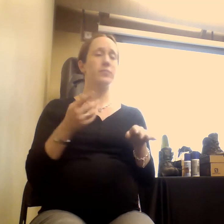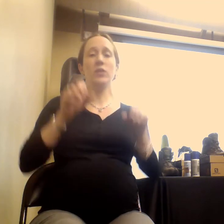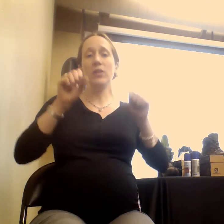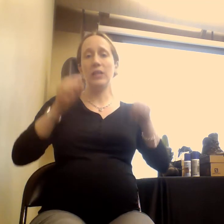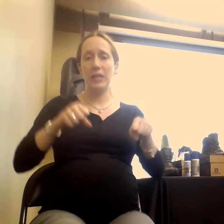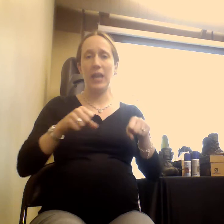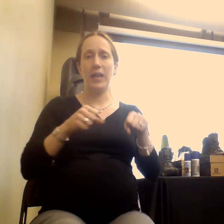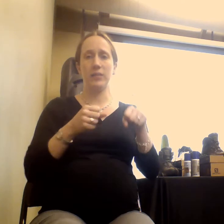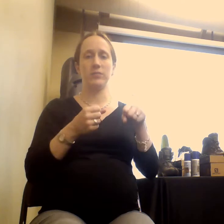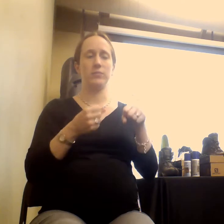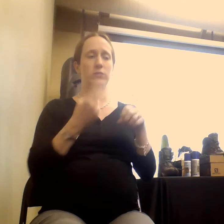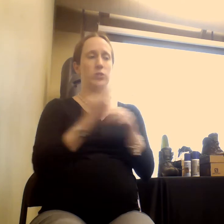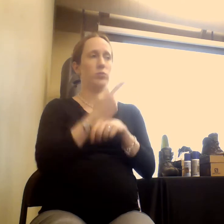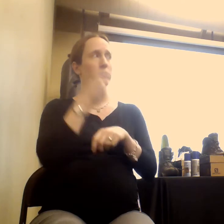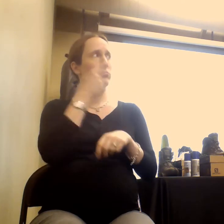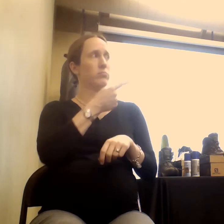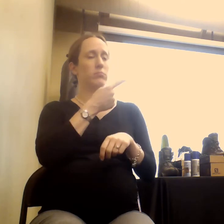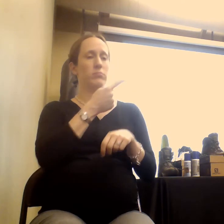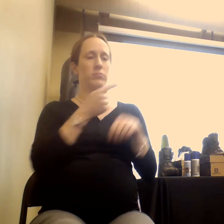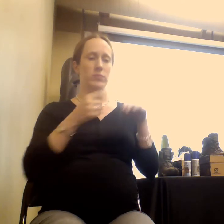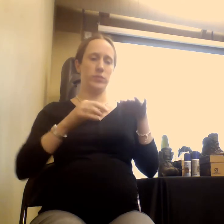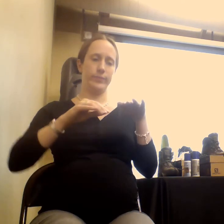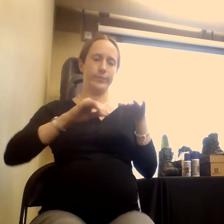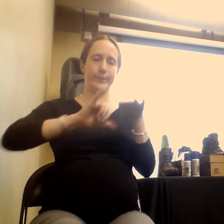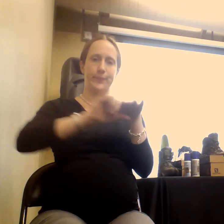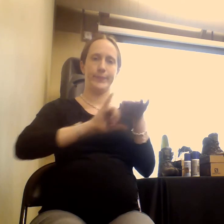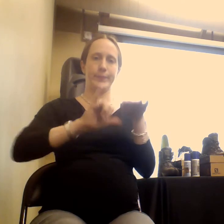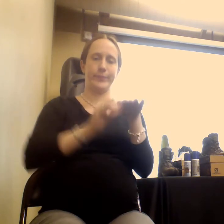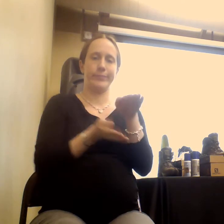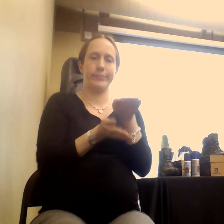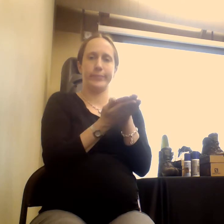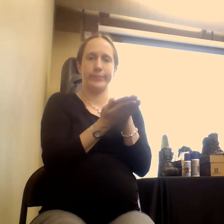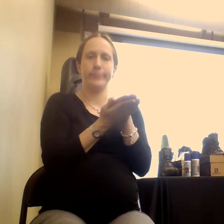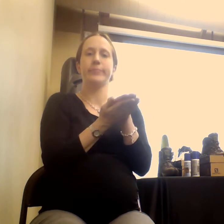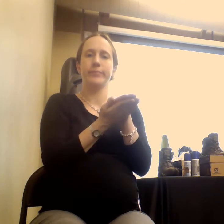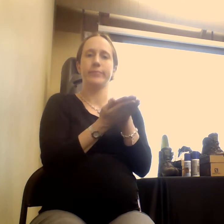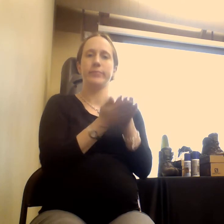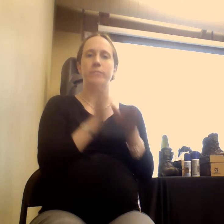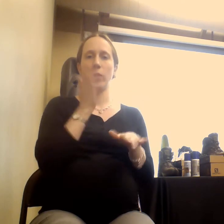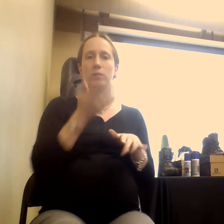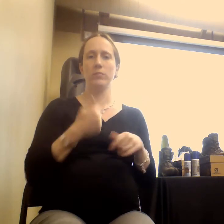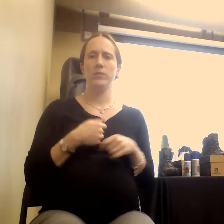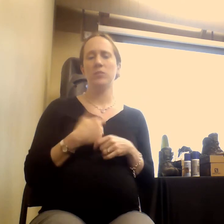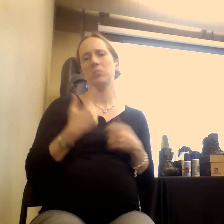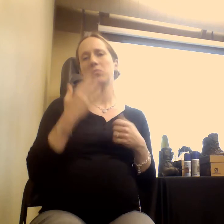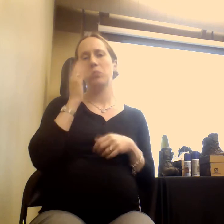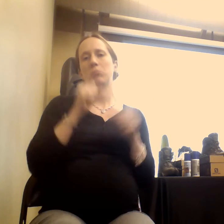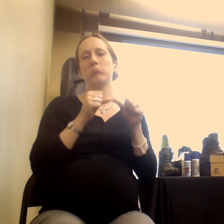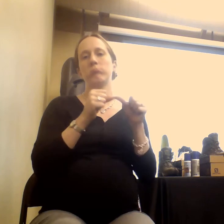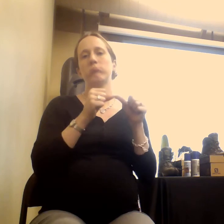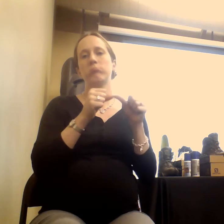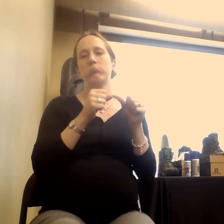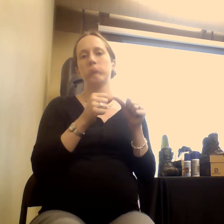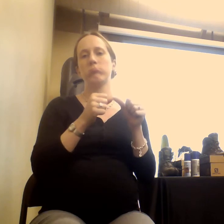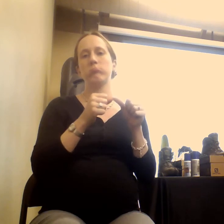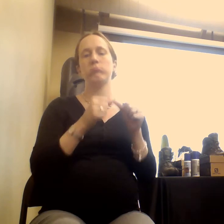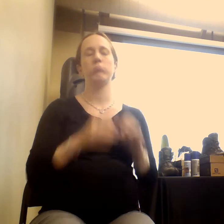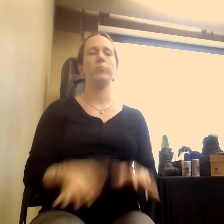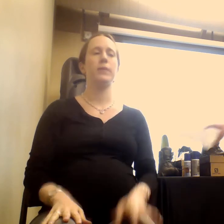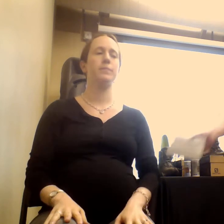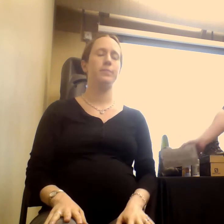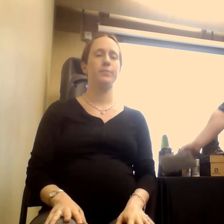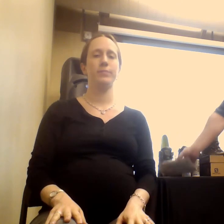separated sole and your boot. It's good stuff. It lasts for a little bit. And honestly, there's people like